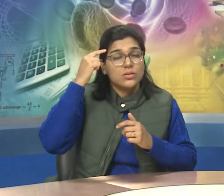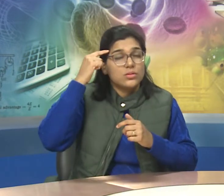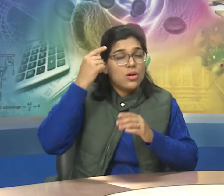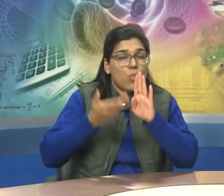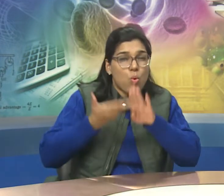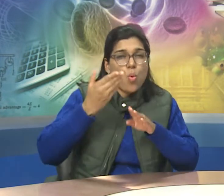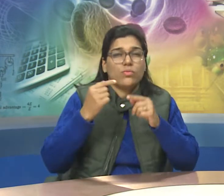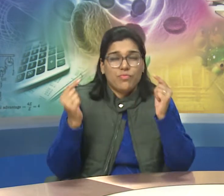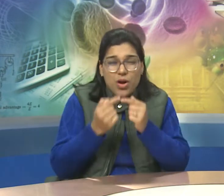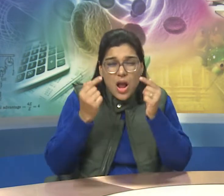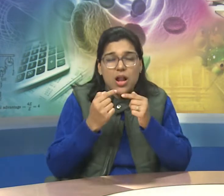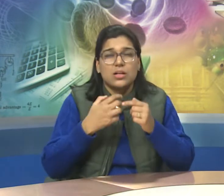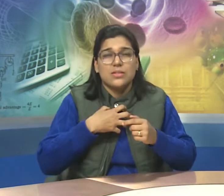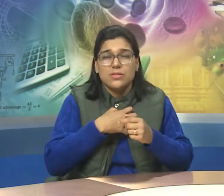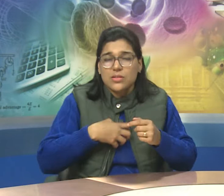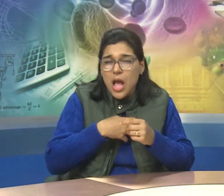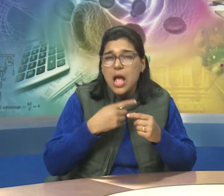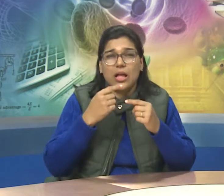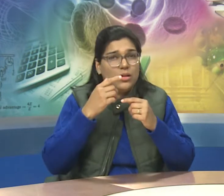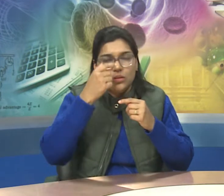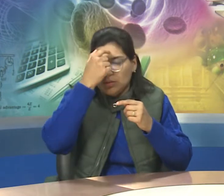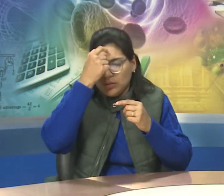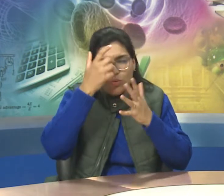and succumbed to